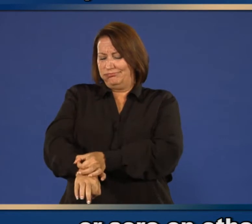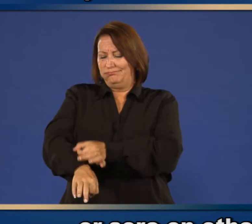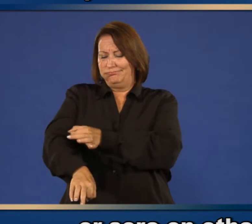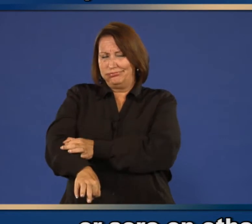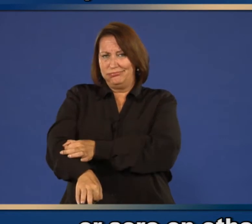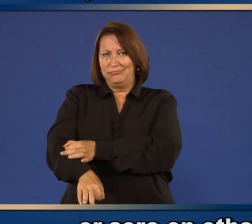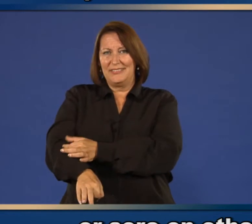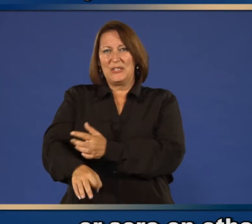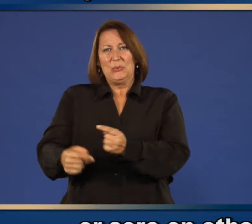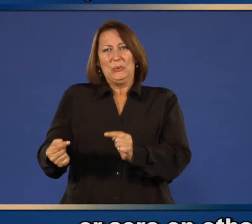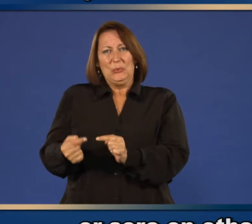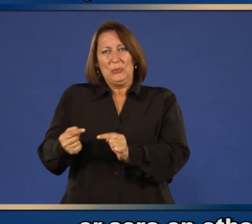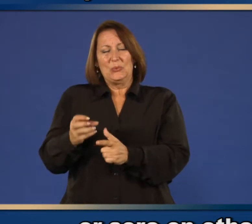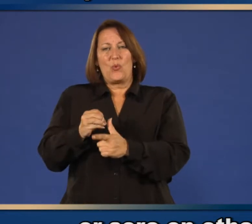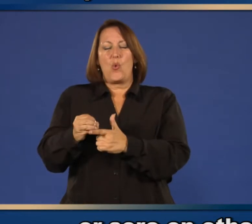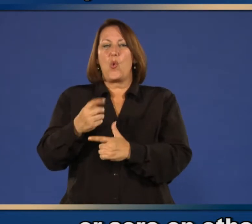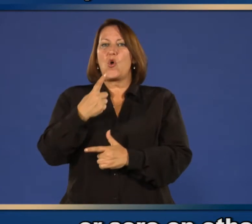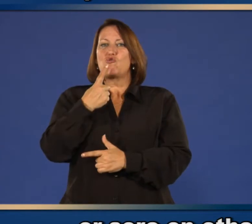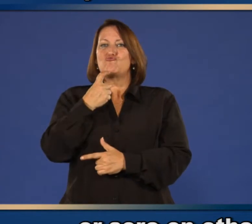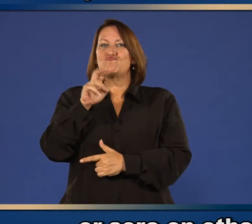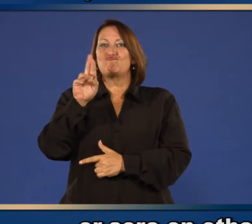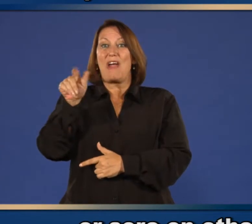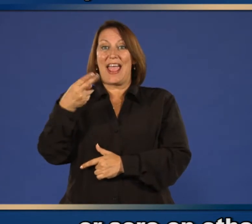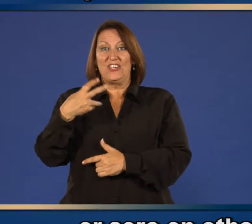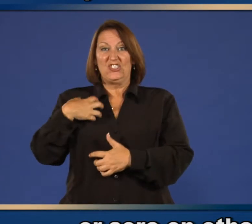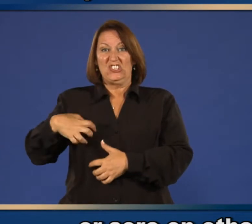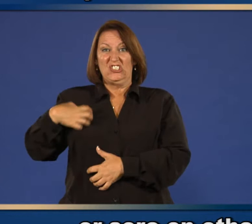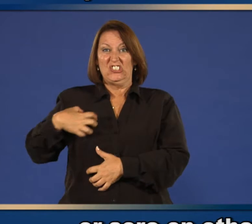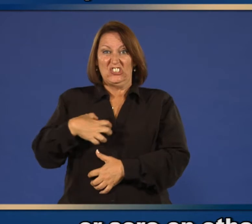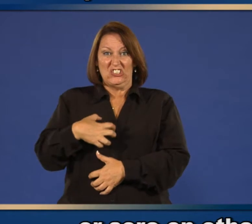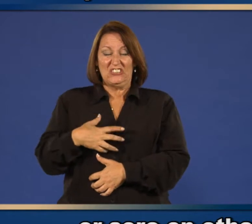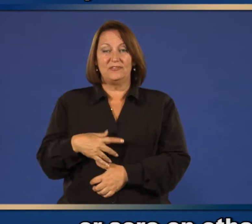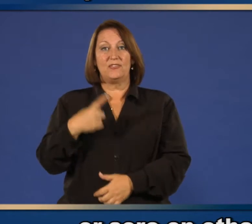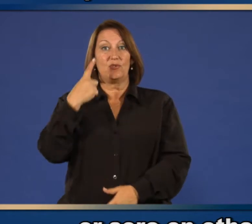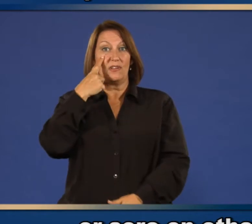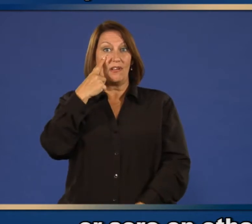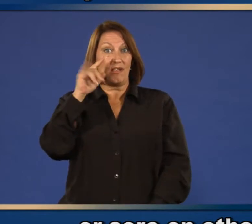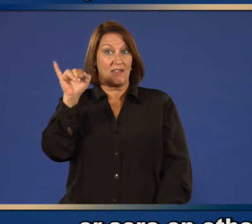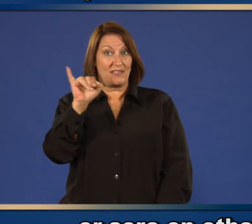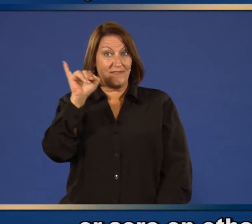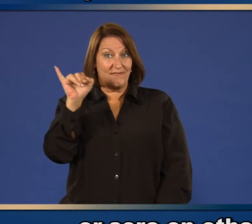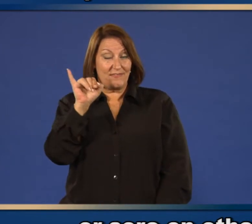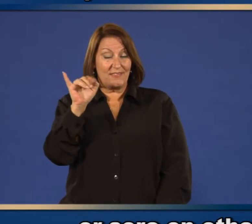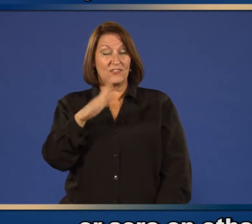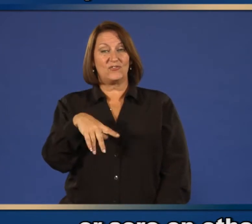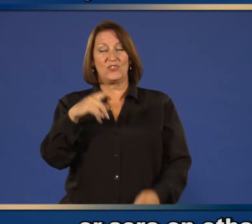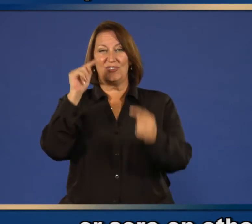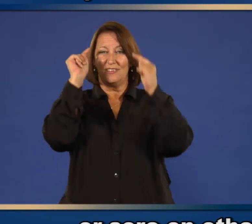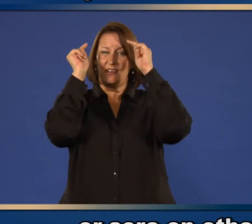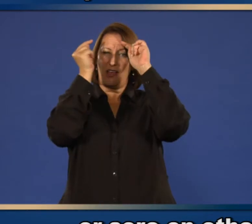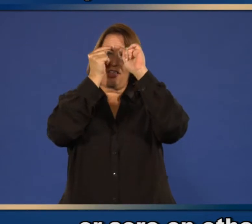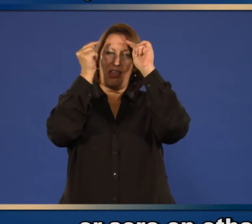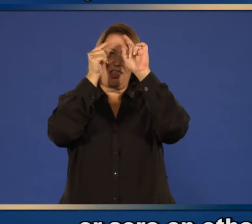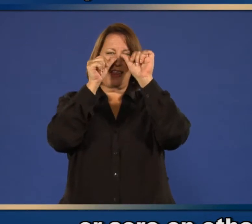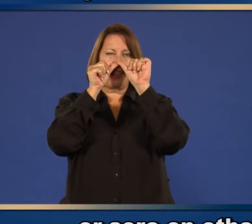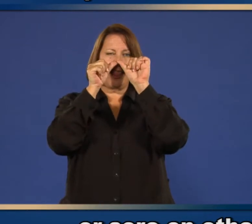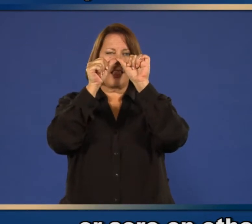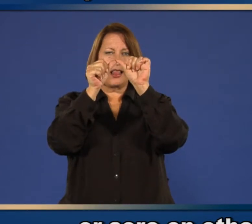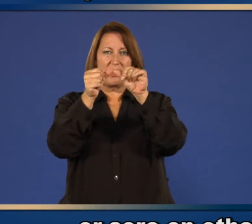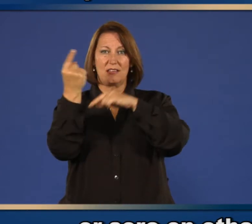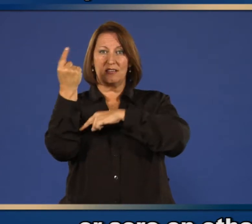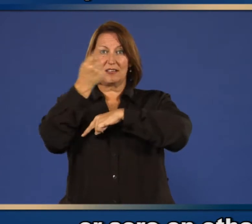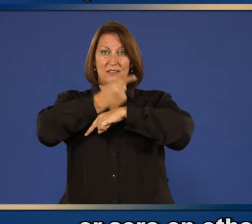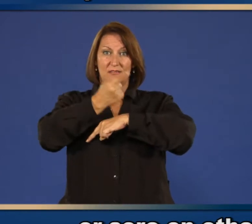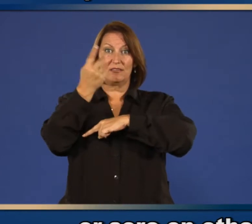other parts of your body, an eye infection, a persistent headache lasting more than